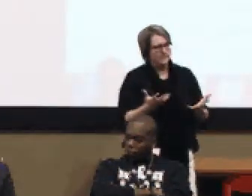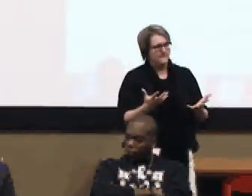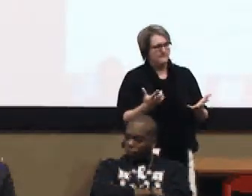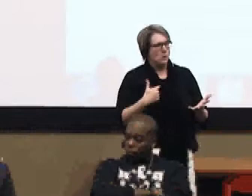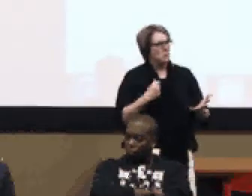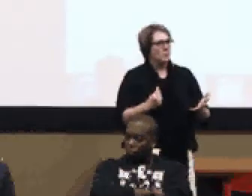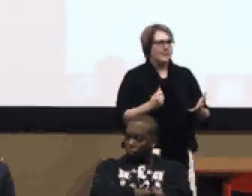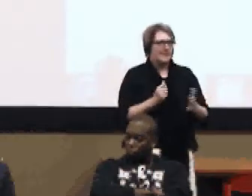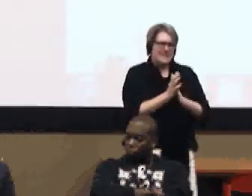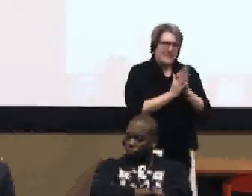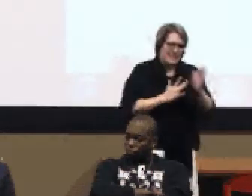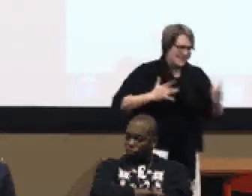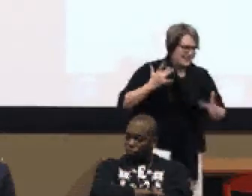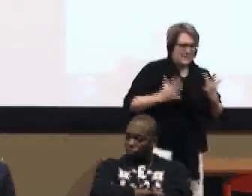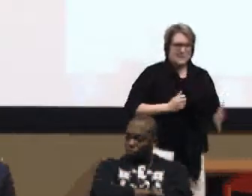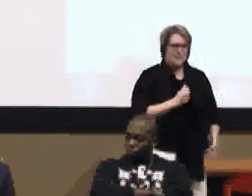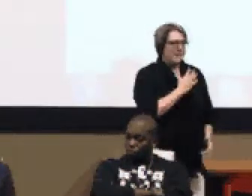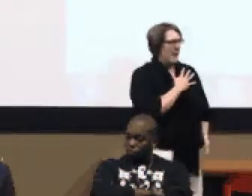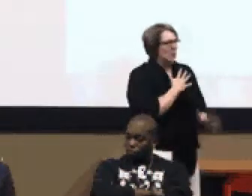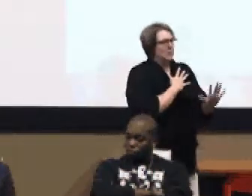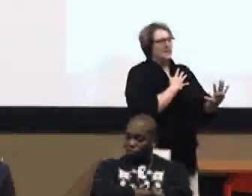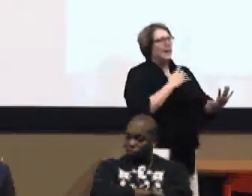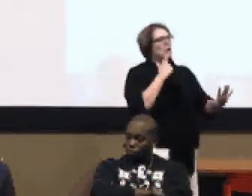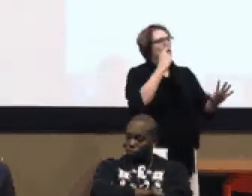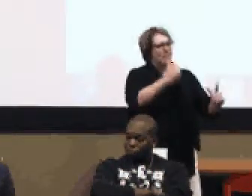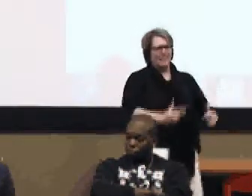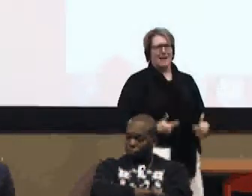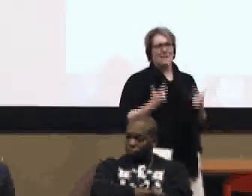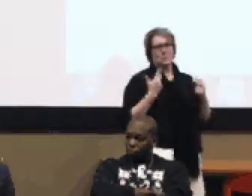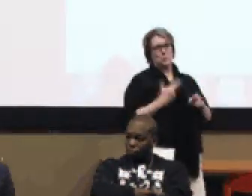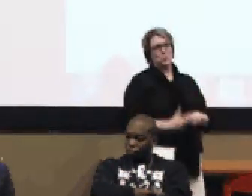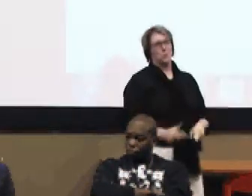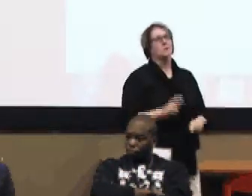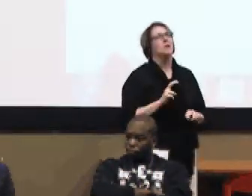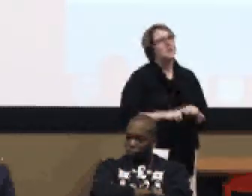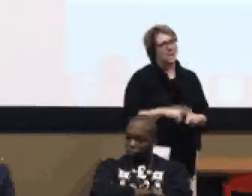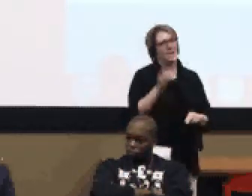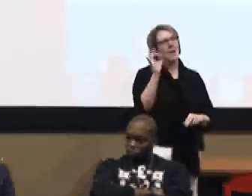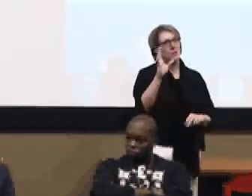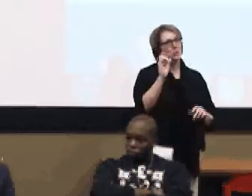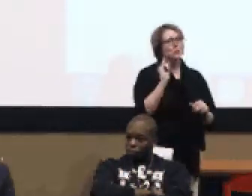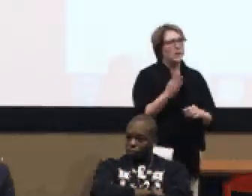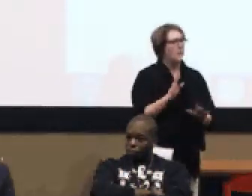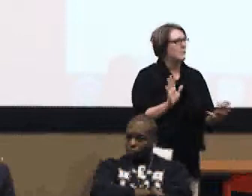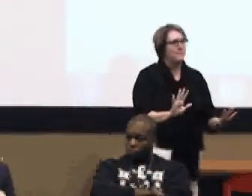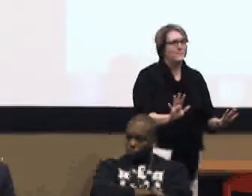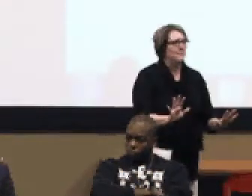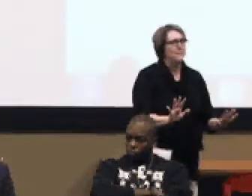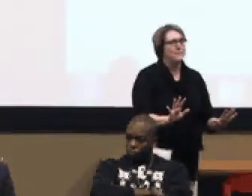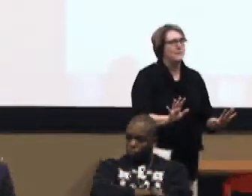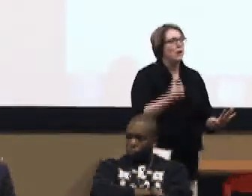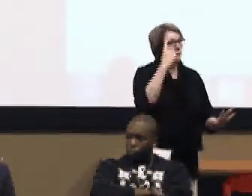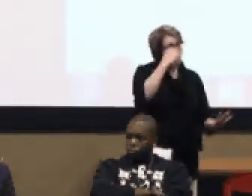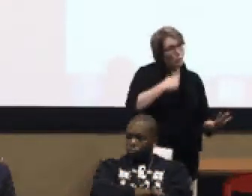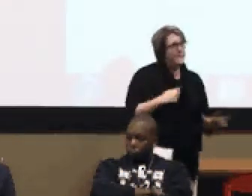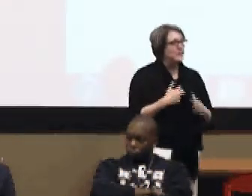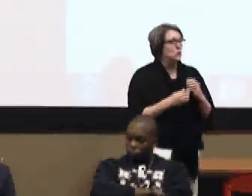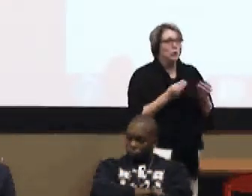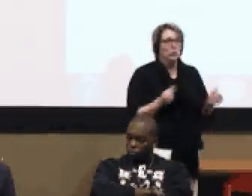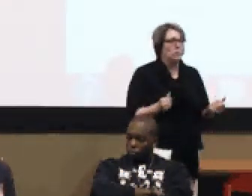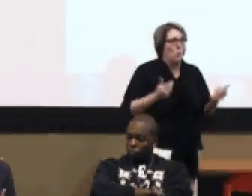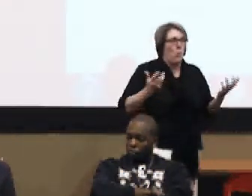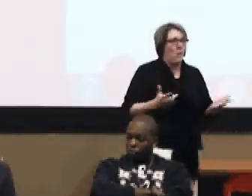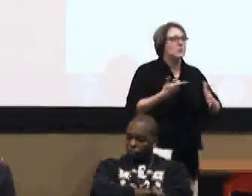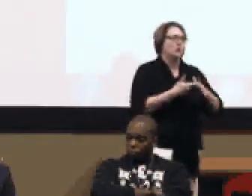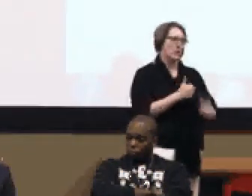be passionate about something, and I want to, life's too short to sit in a cube and hate your job. And so for me, the solution was